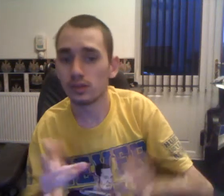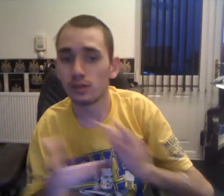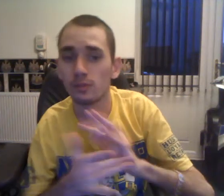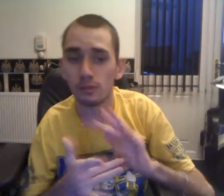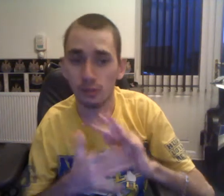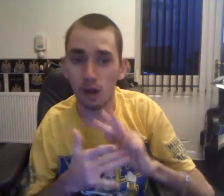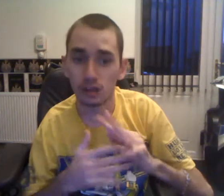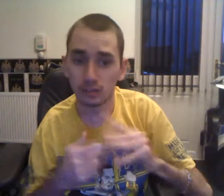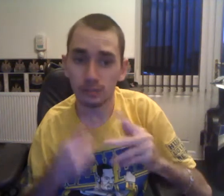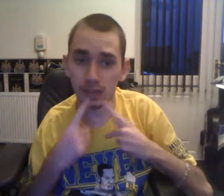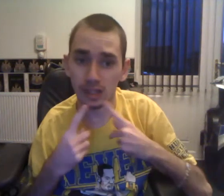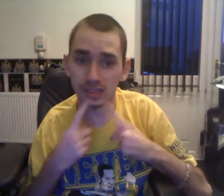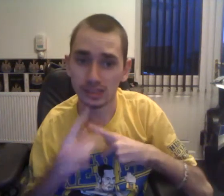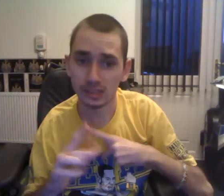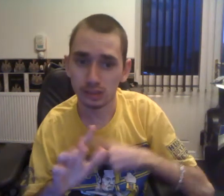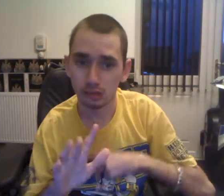a very important message.